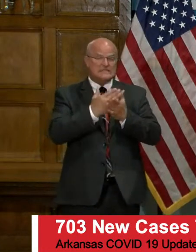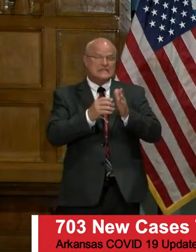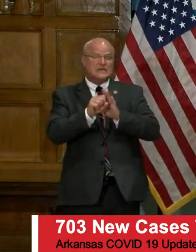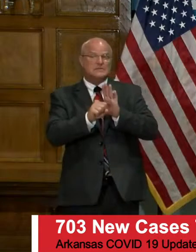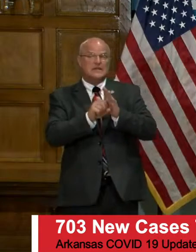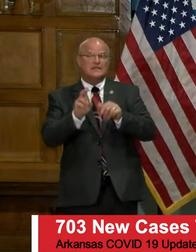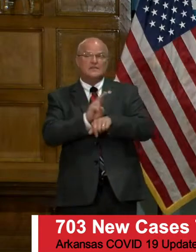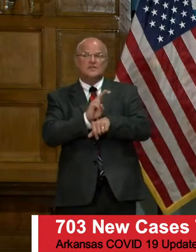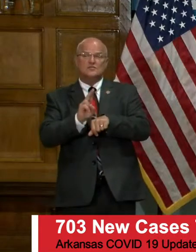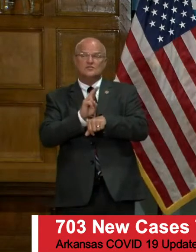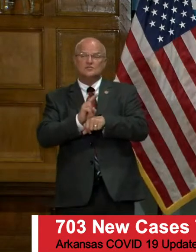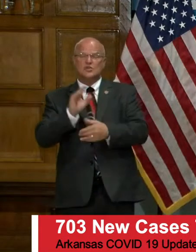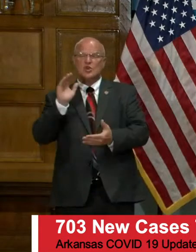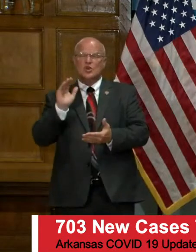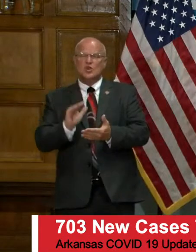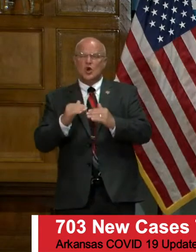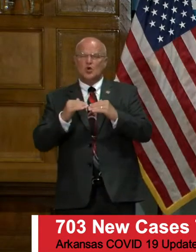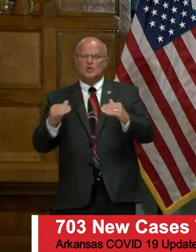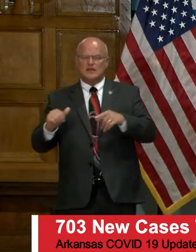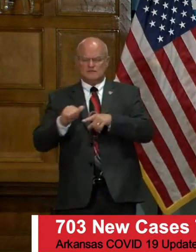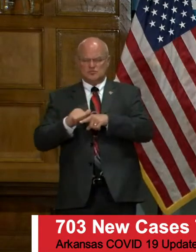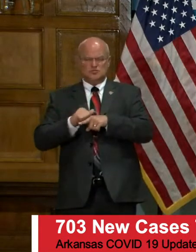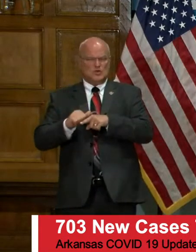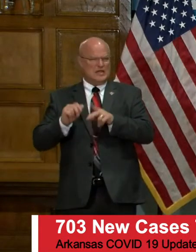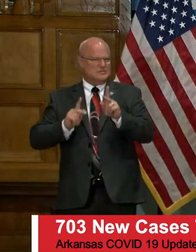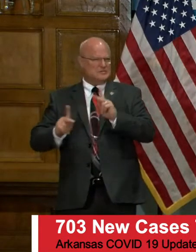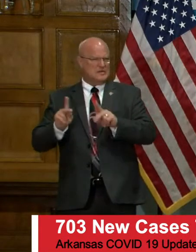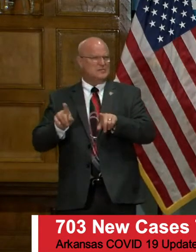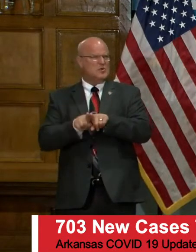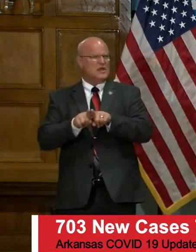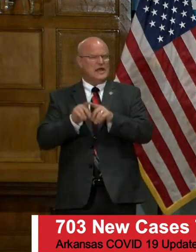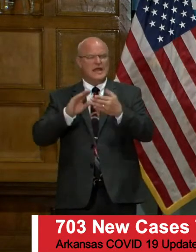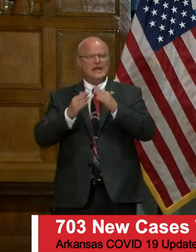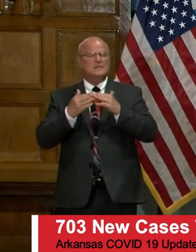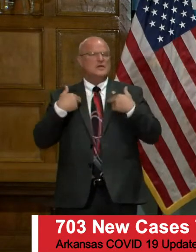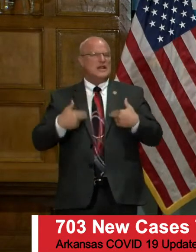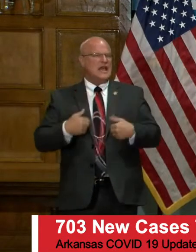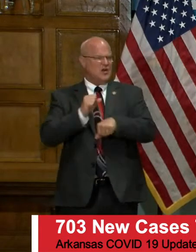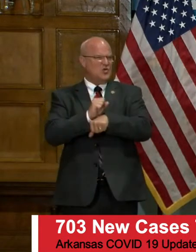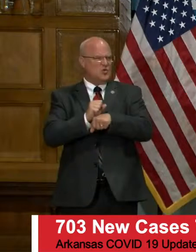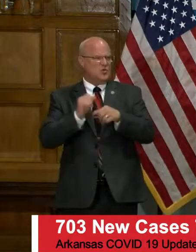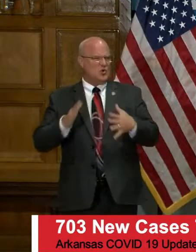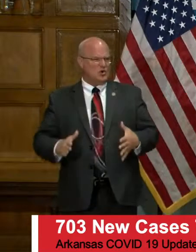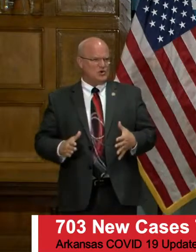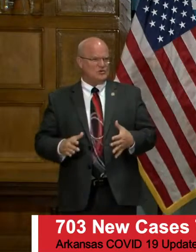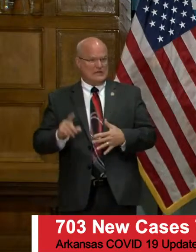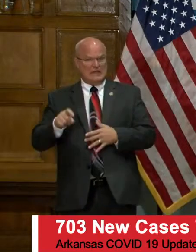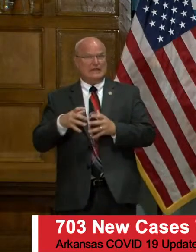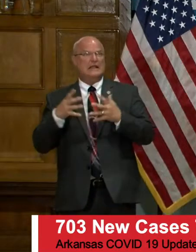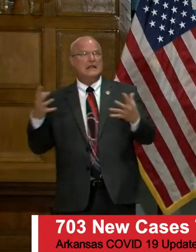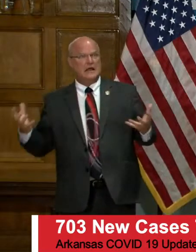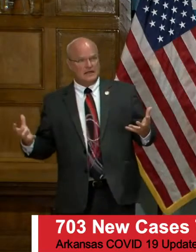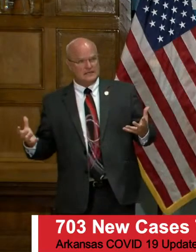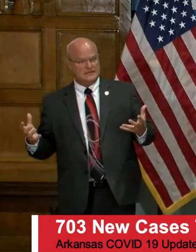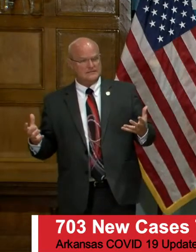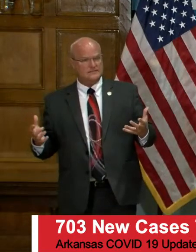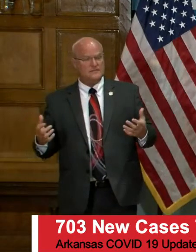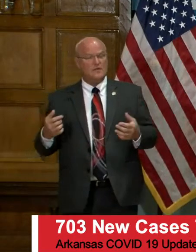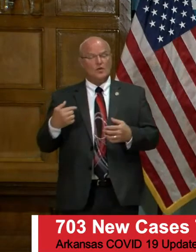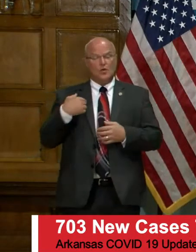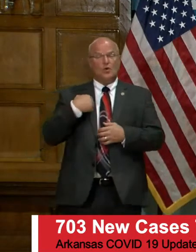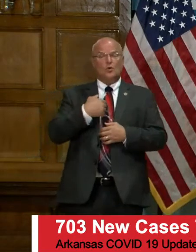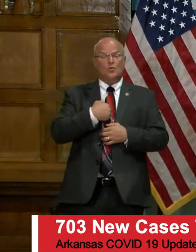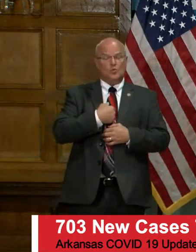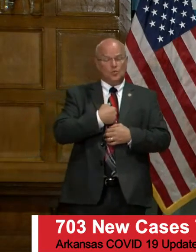states, they're using fairly low-level trained individuals, more like community health workers, and they will need a lot. We